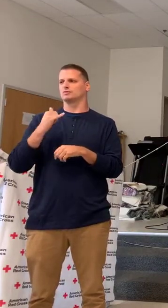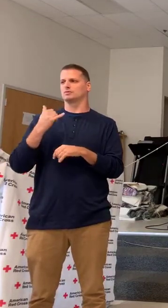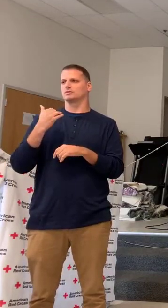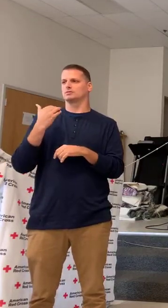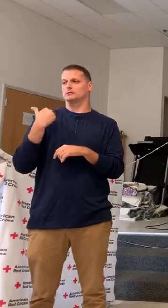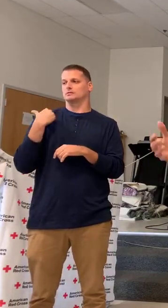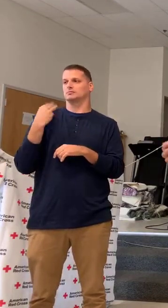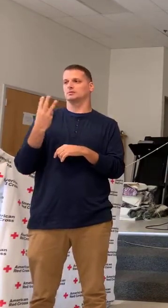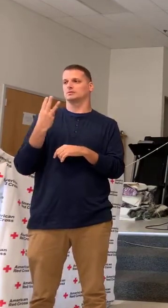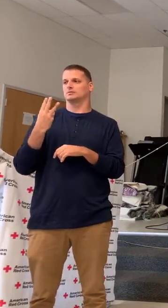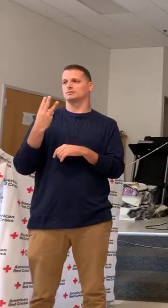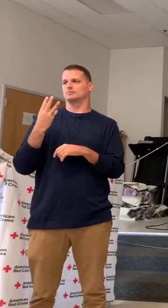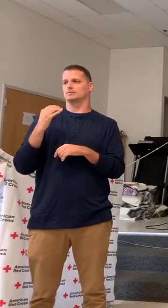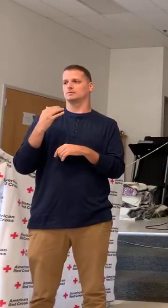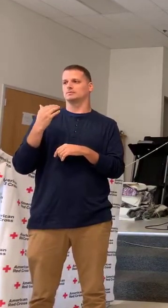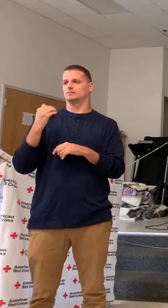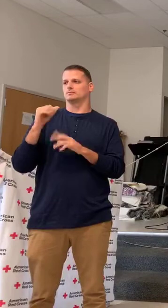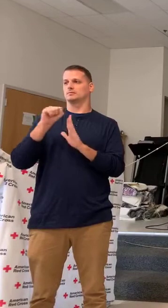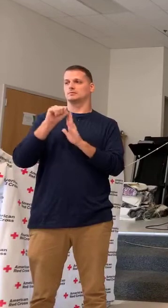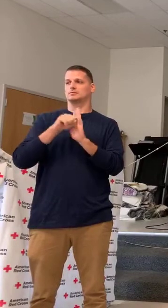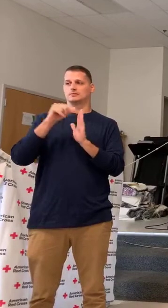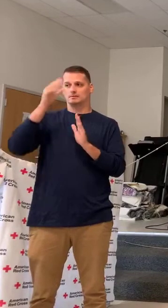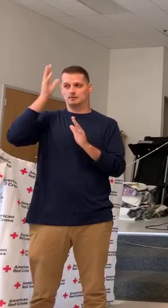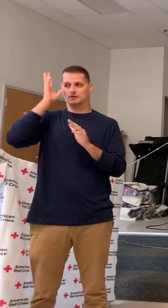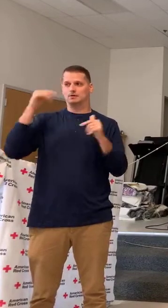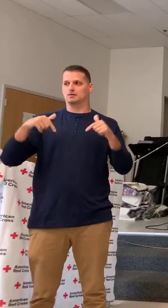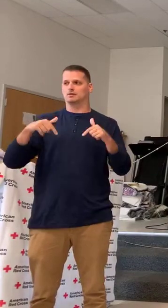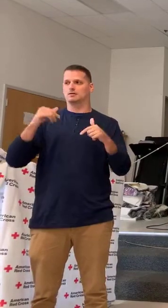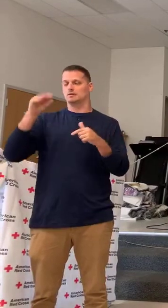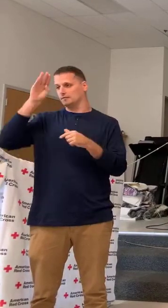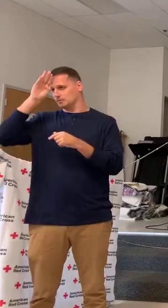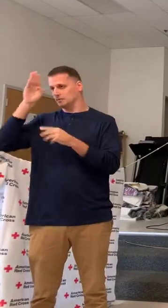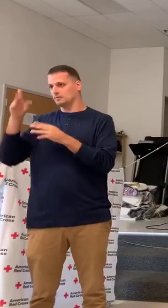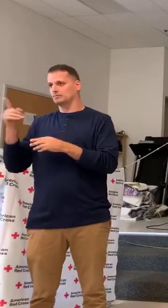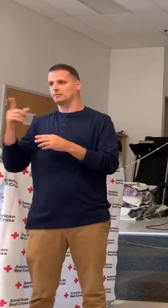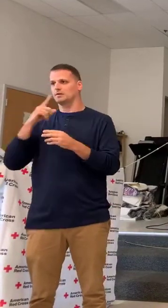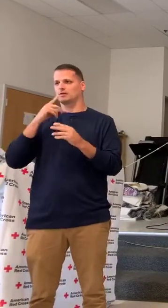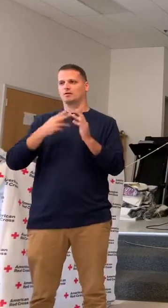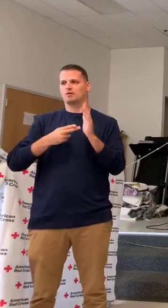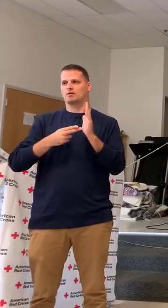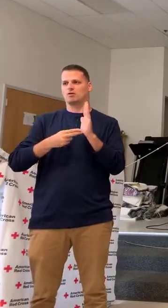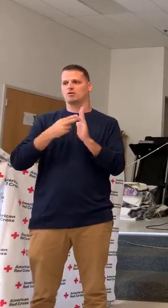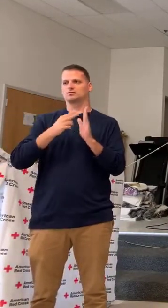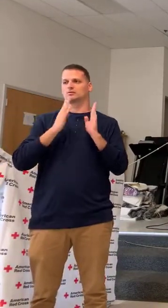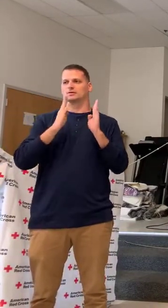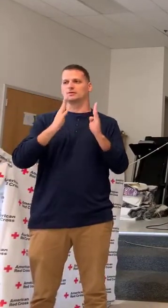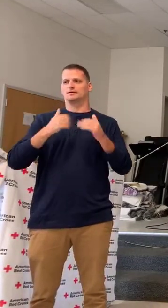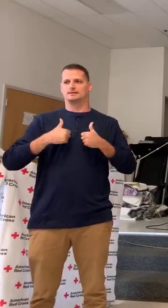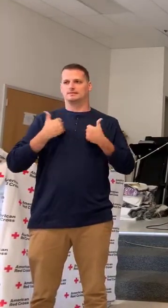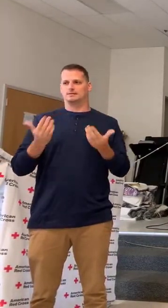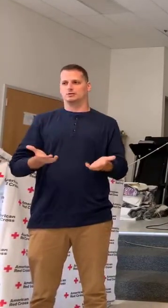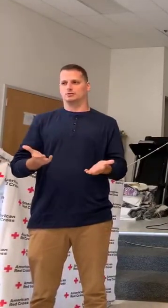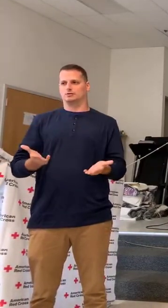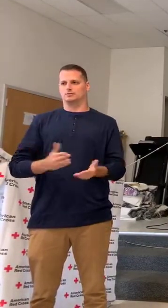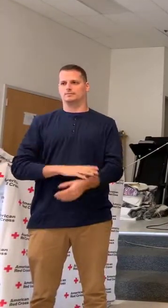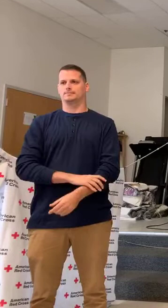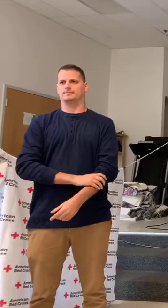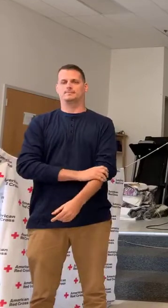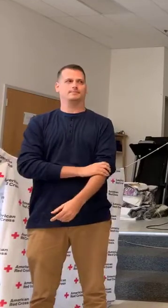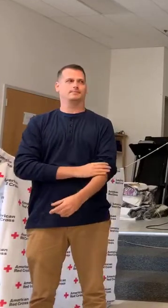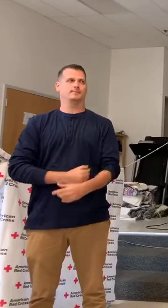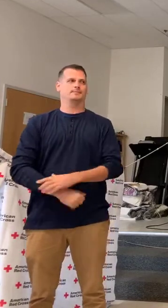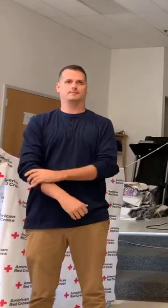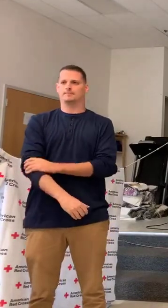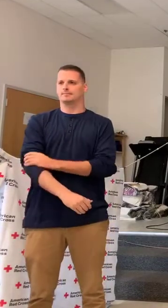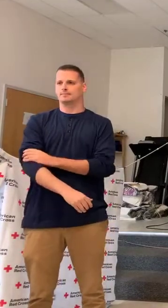state of Alaska with 40 years under his belt. So it's an honor to work for these guys. They have a lot of experience and they live here. Norm McDonald. Thanks.